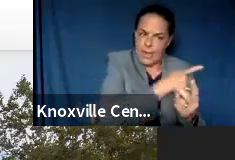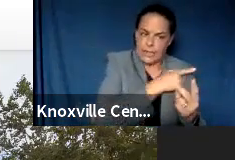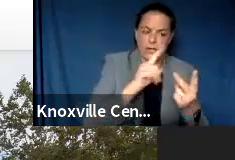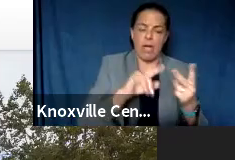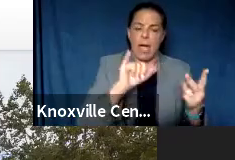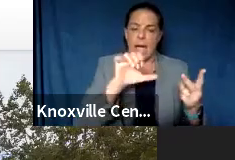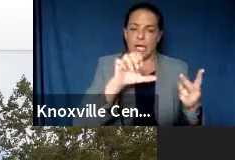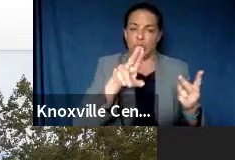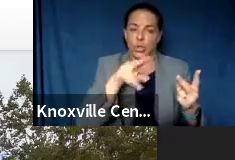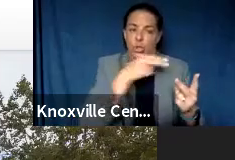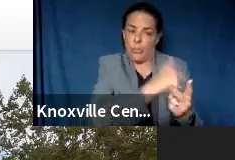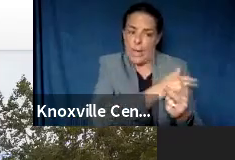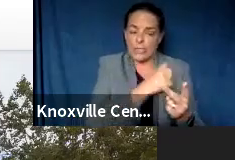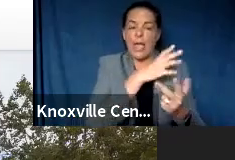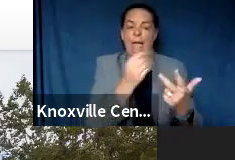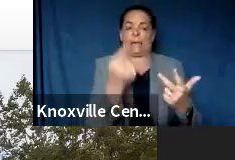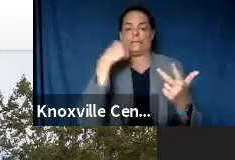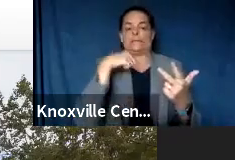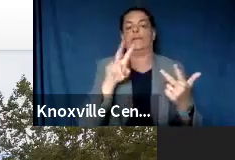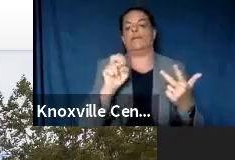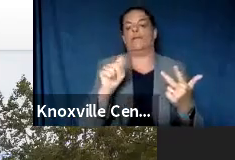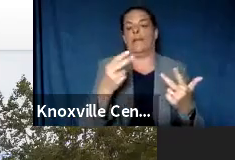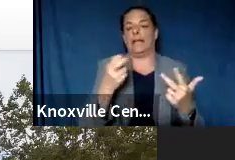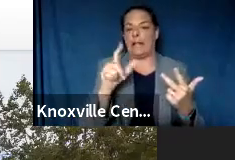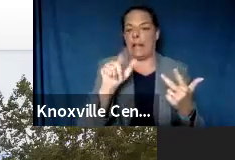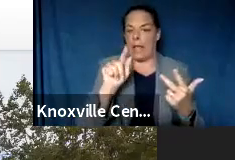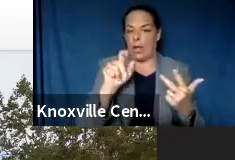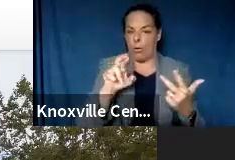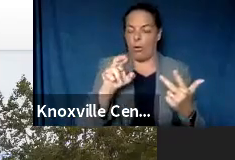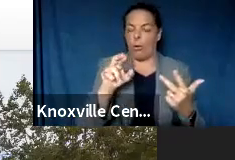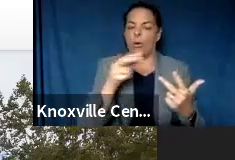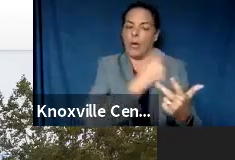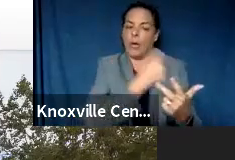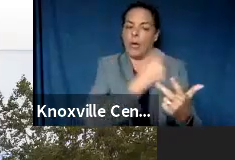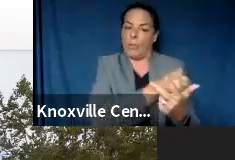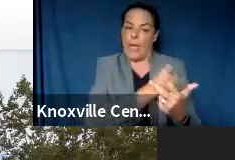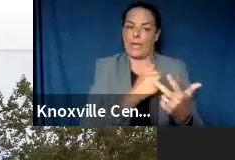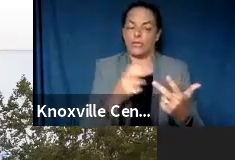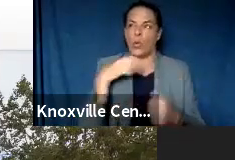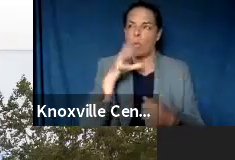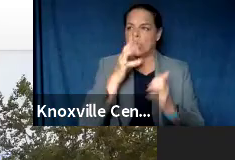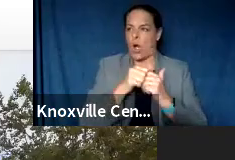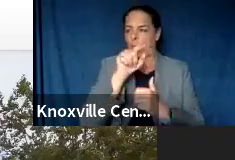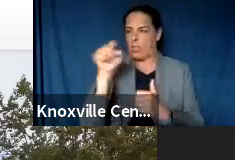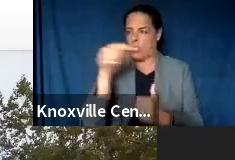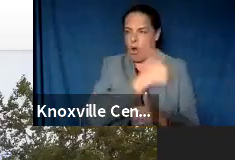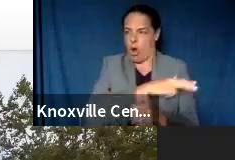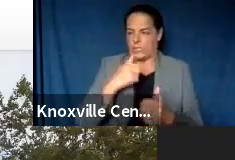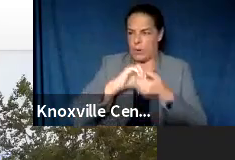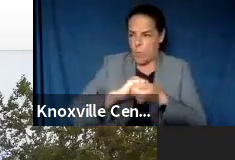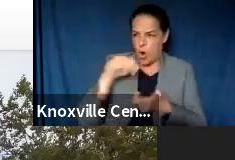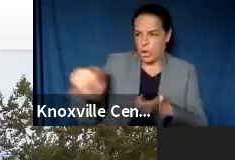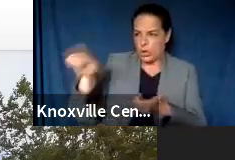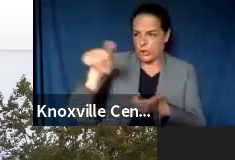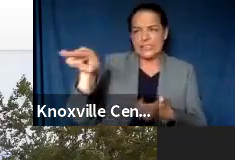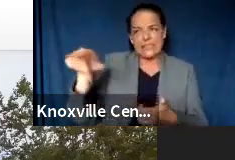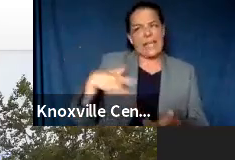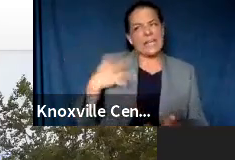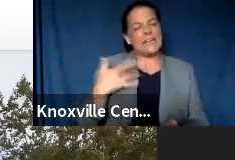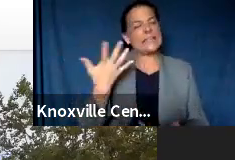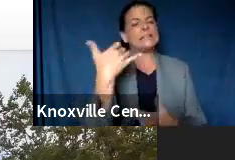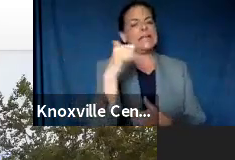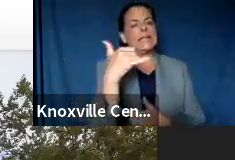patients, and ventilated patients. After speaking with our hospital partners, they stated the benchmark should be represented as